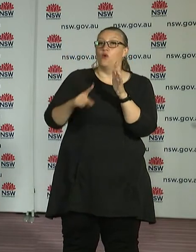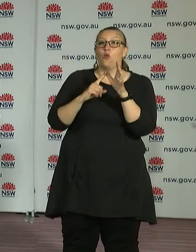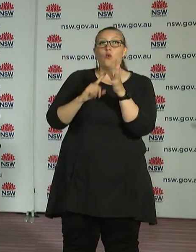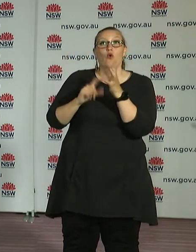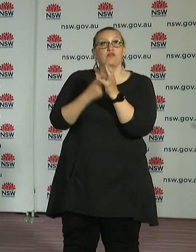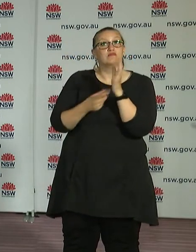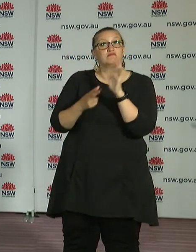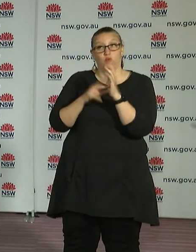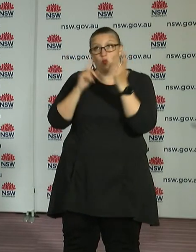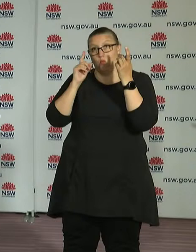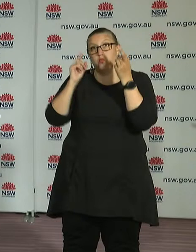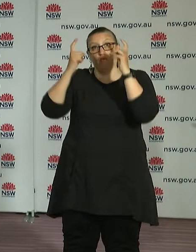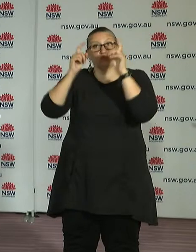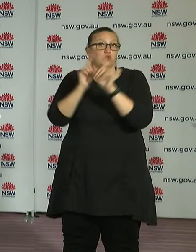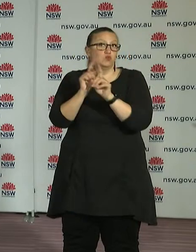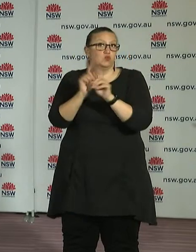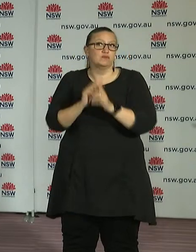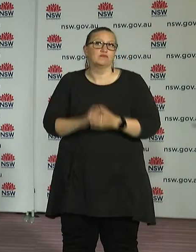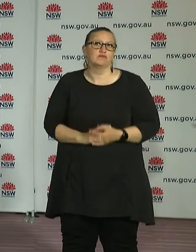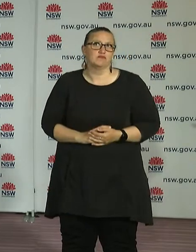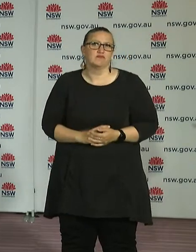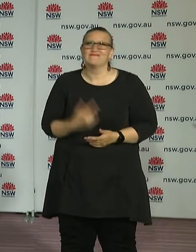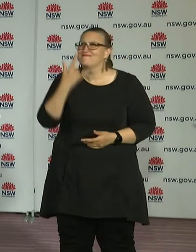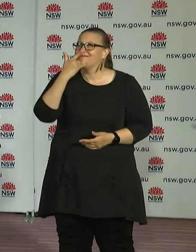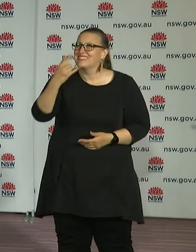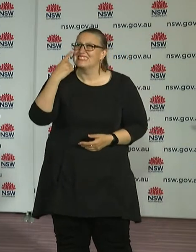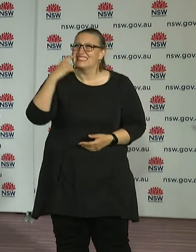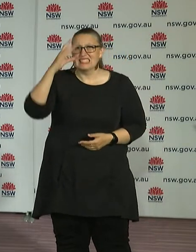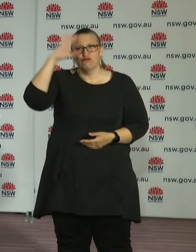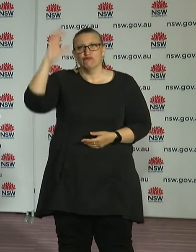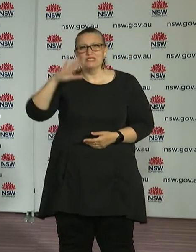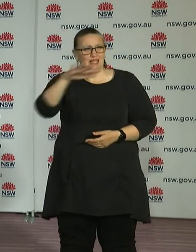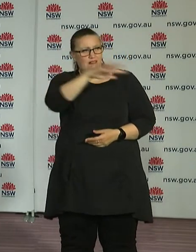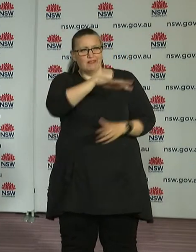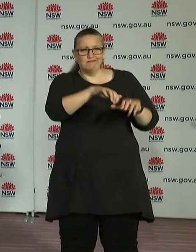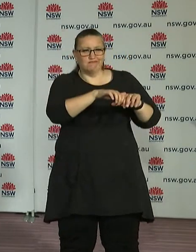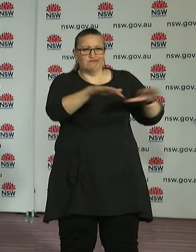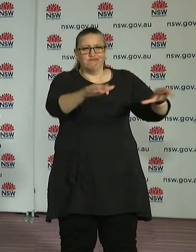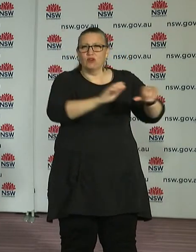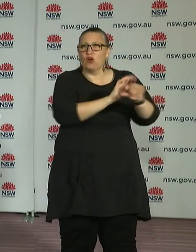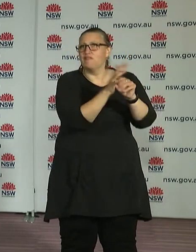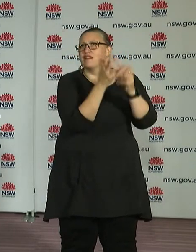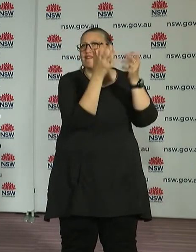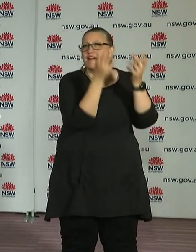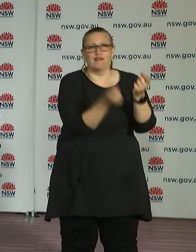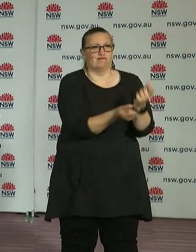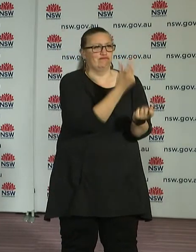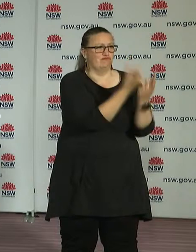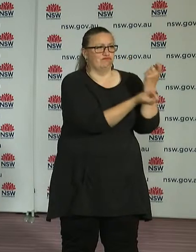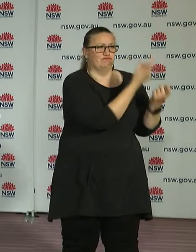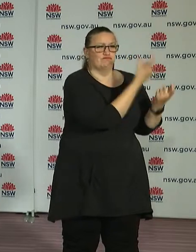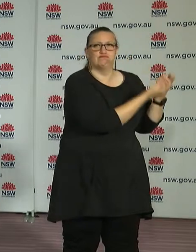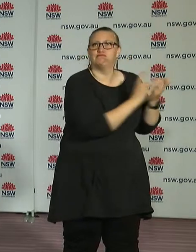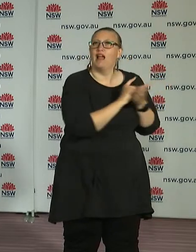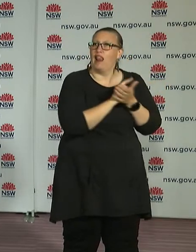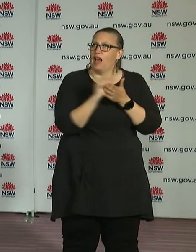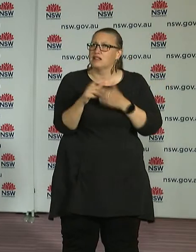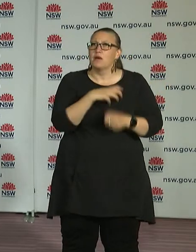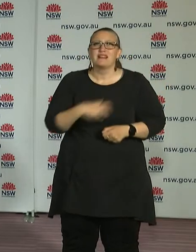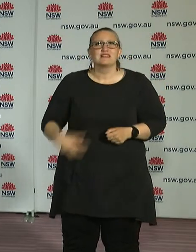are seeing some regional outbreaks, and Minister Hazzard will provide more details about the regional